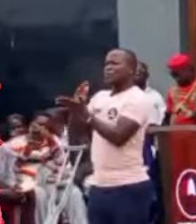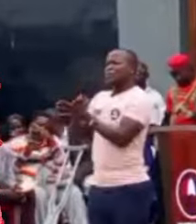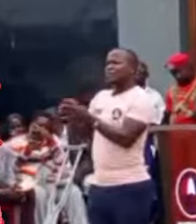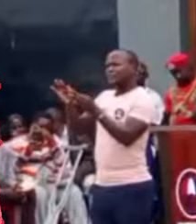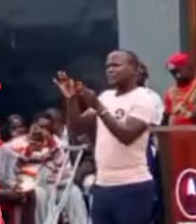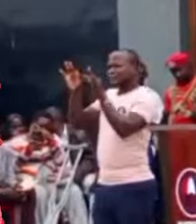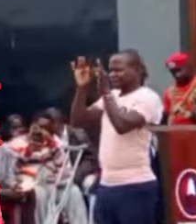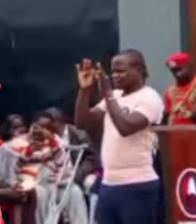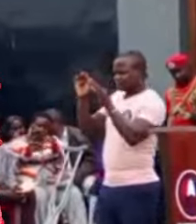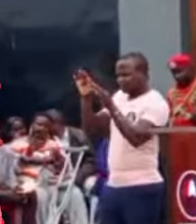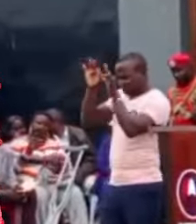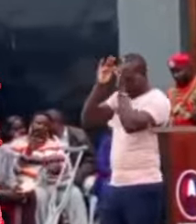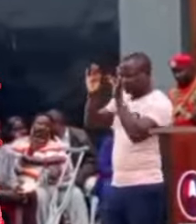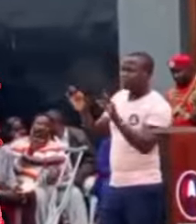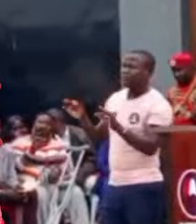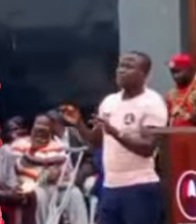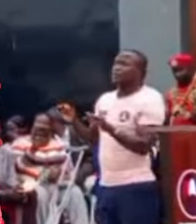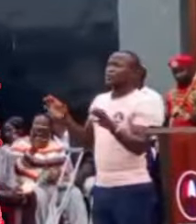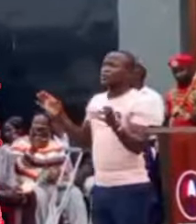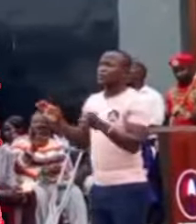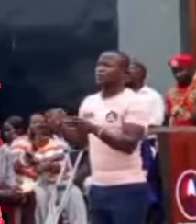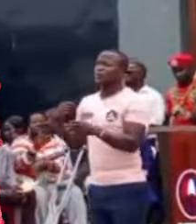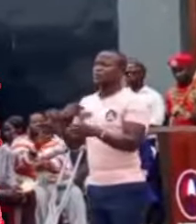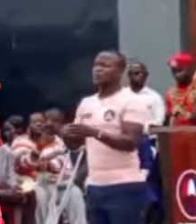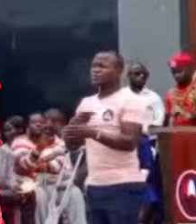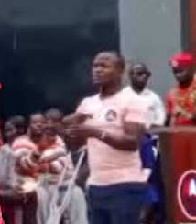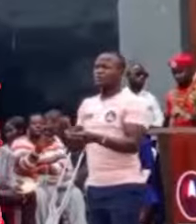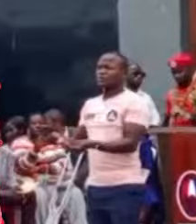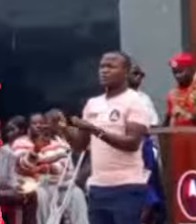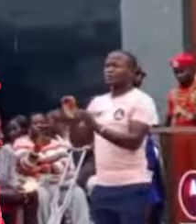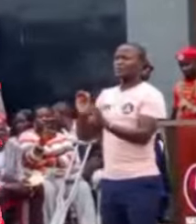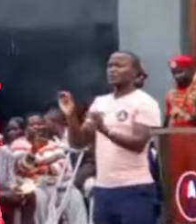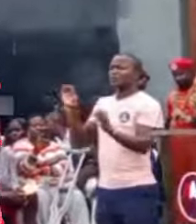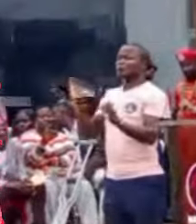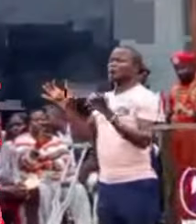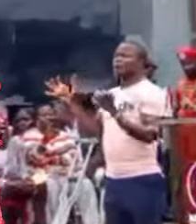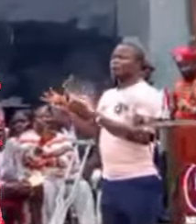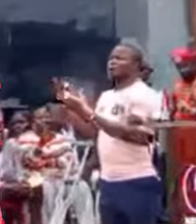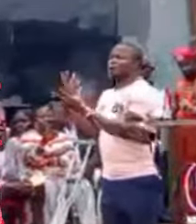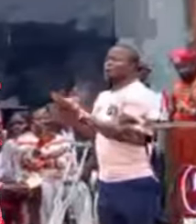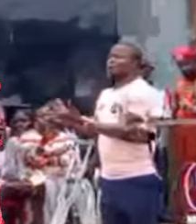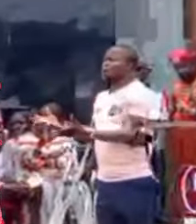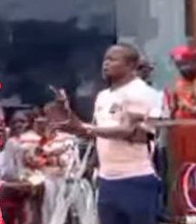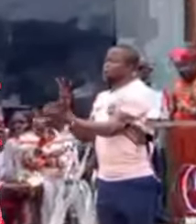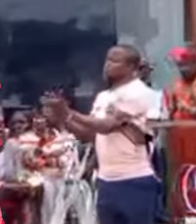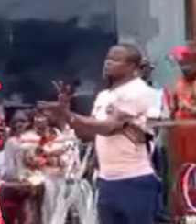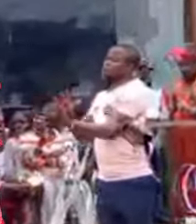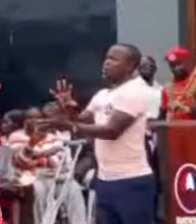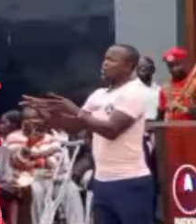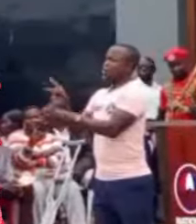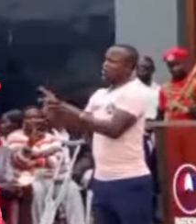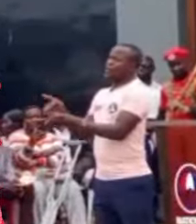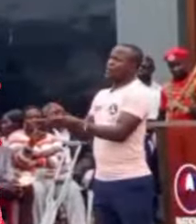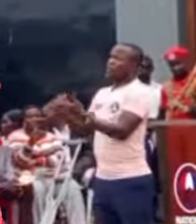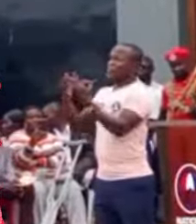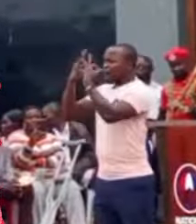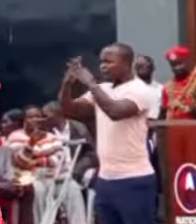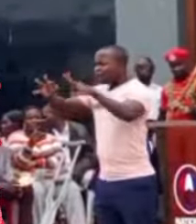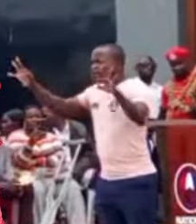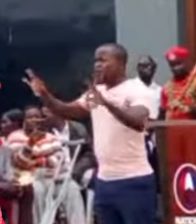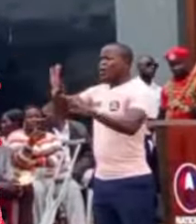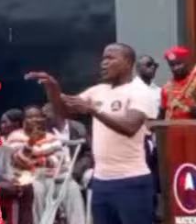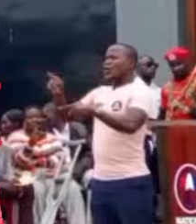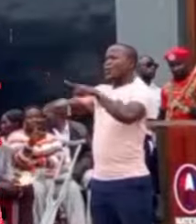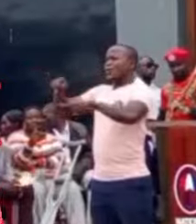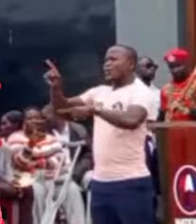This is a case where the criminals are holding the operation. Free all the political prisoners